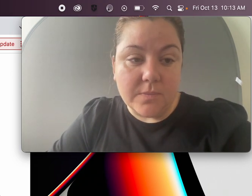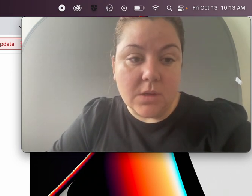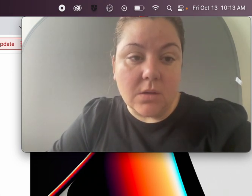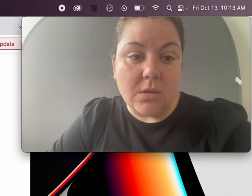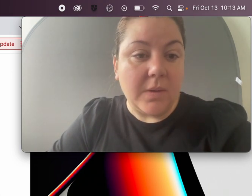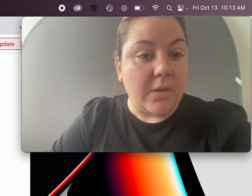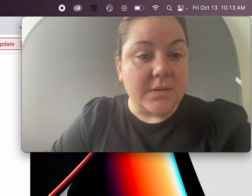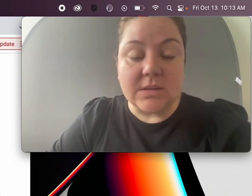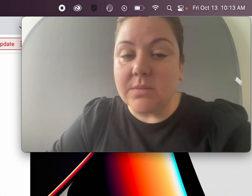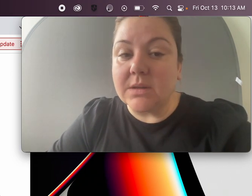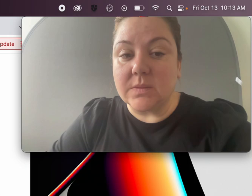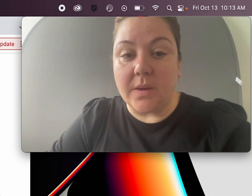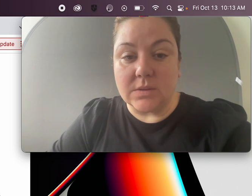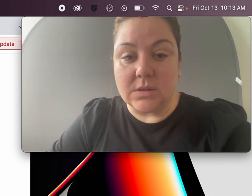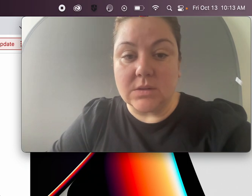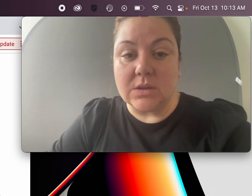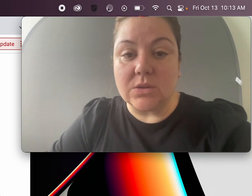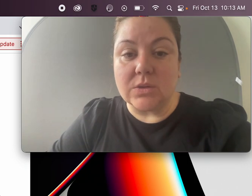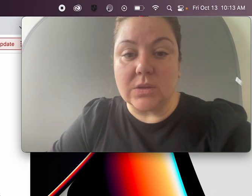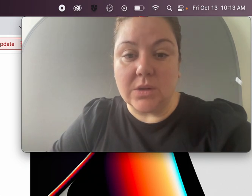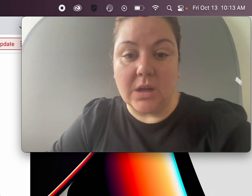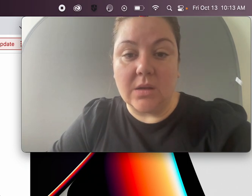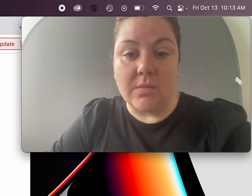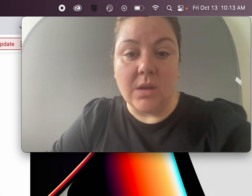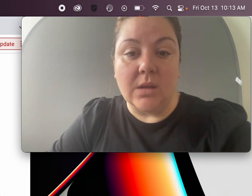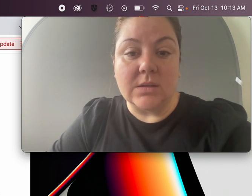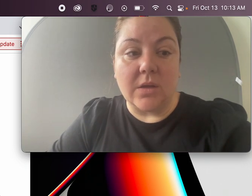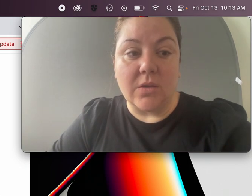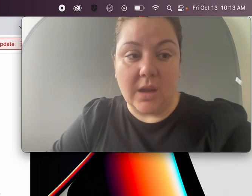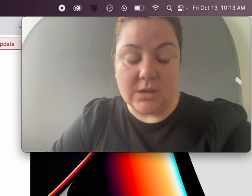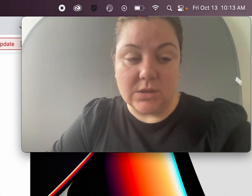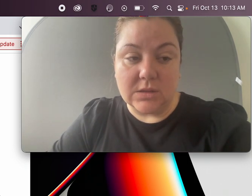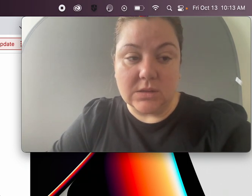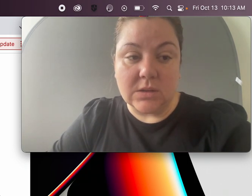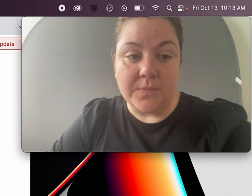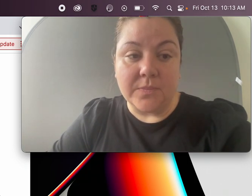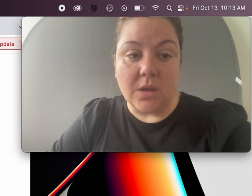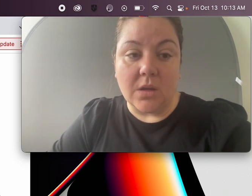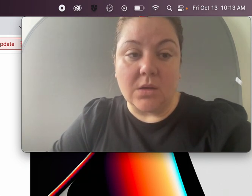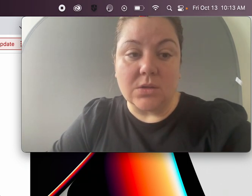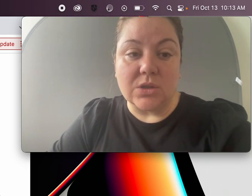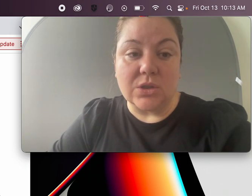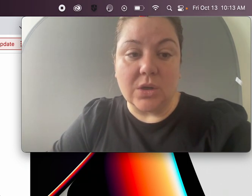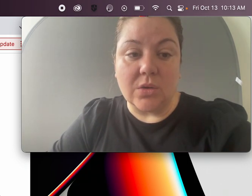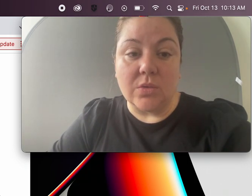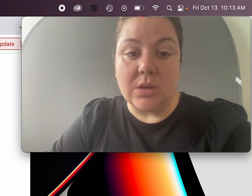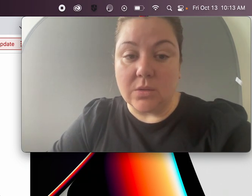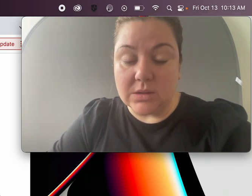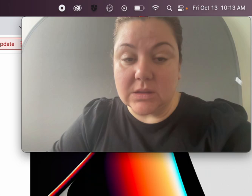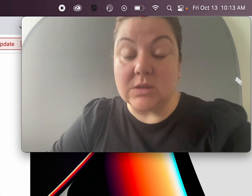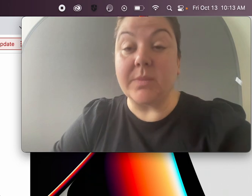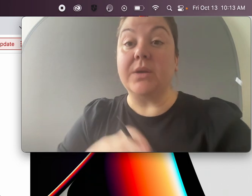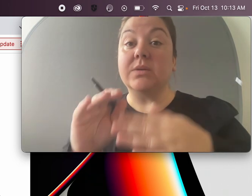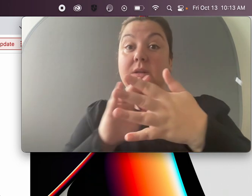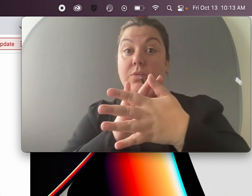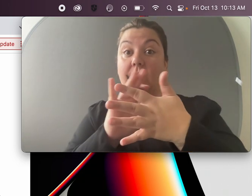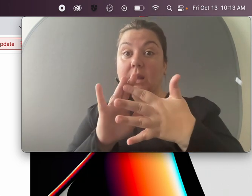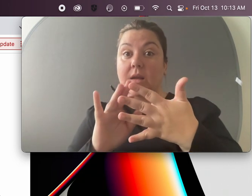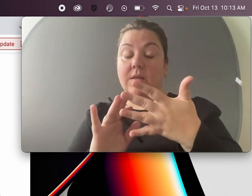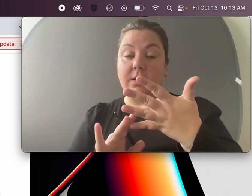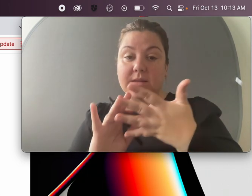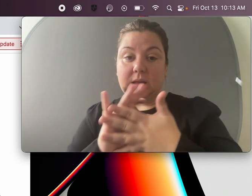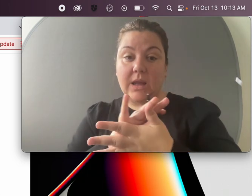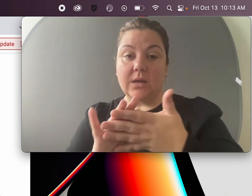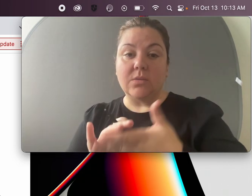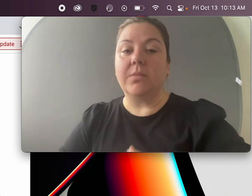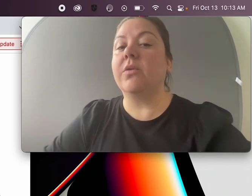family, parents, siblings, spouses, introduce their name, tell their ages, to show who the oldest is by using the ranking,